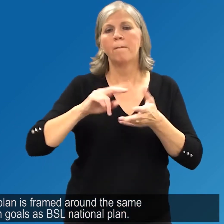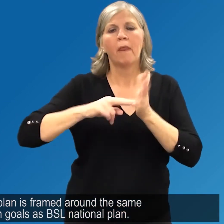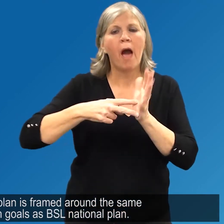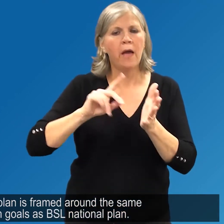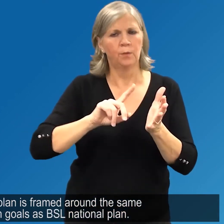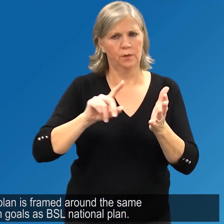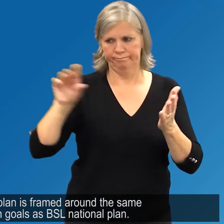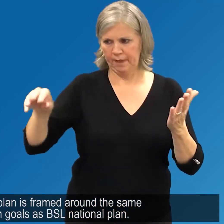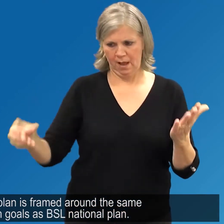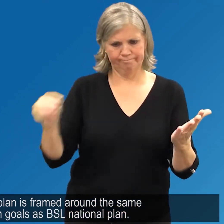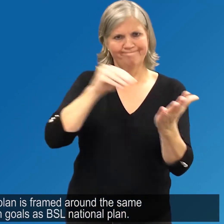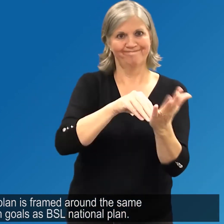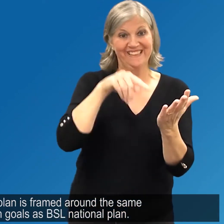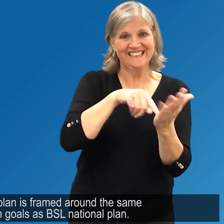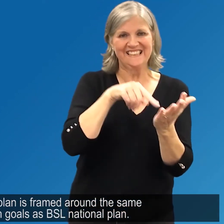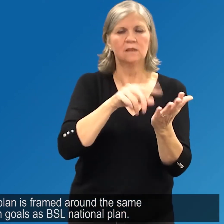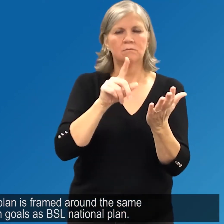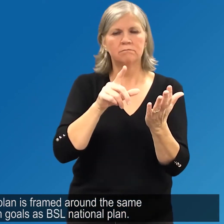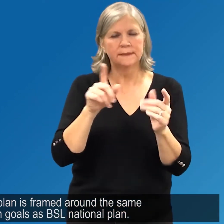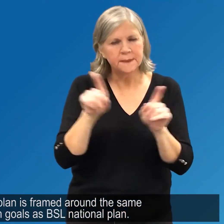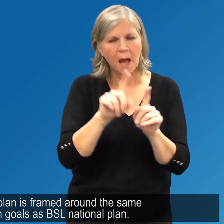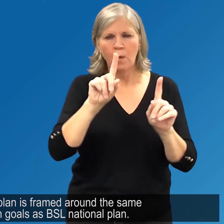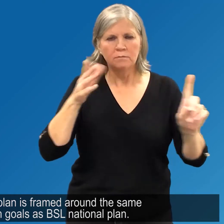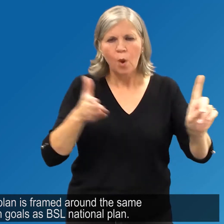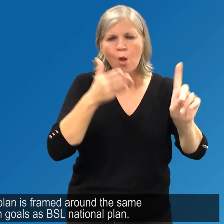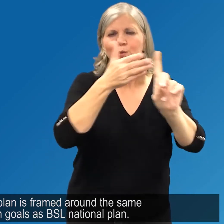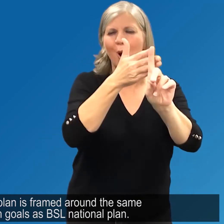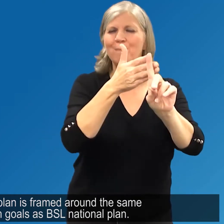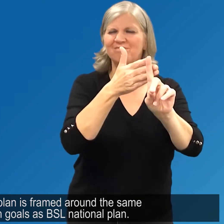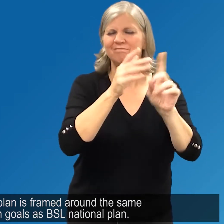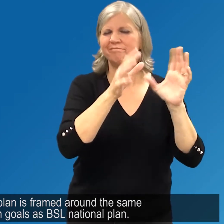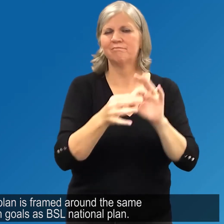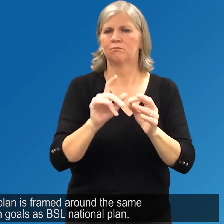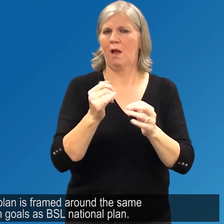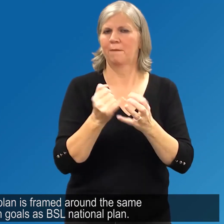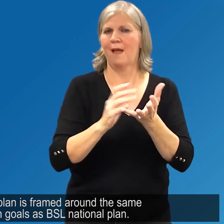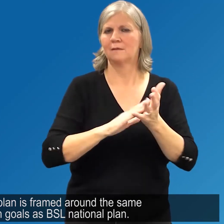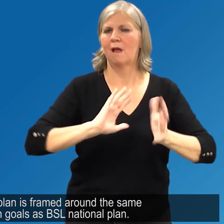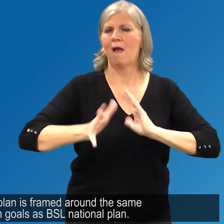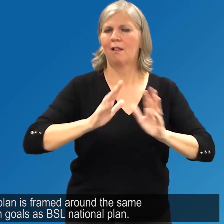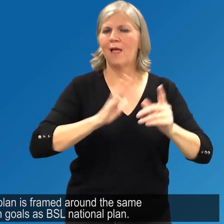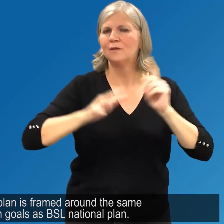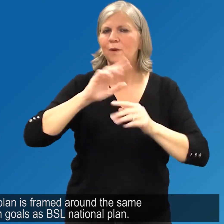The Falkirk Plan is framed around the same long-term goals as BSL National Plan.